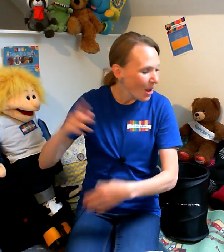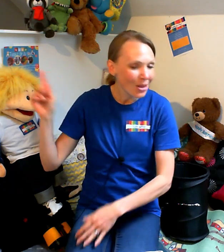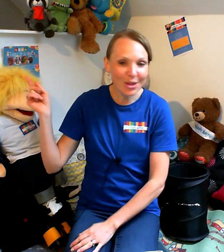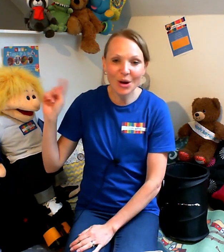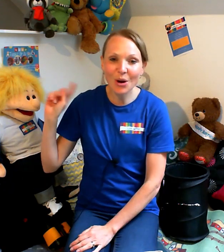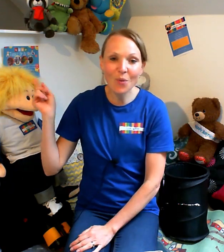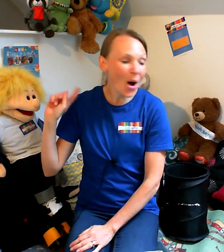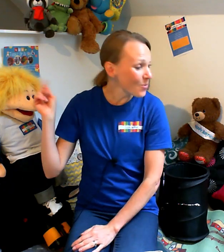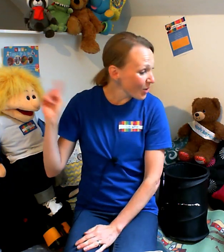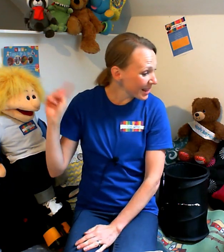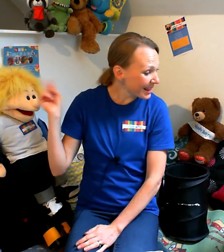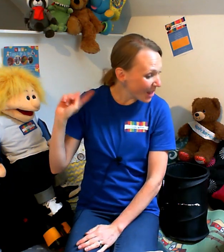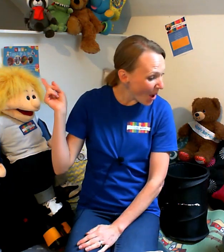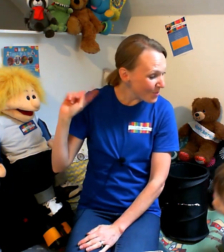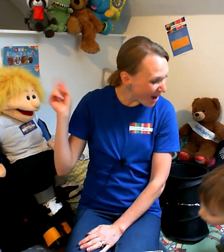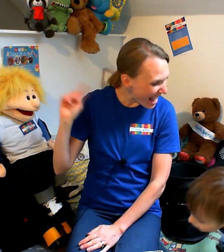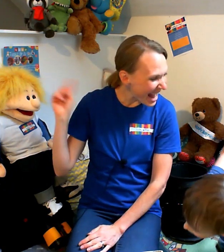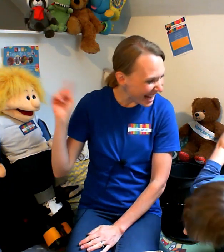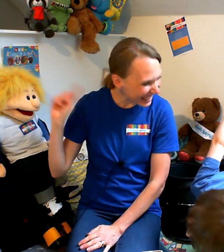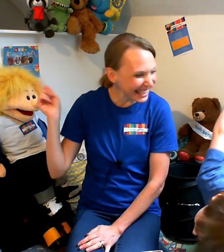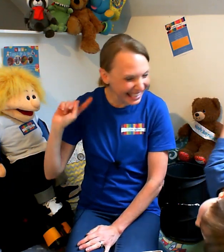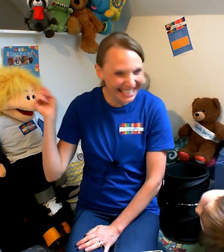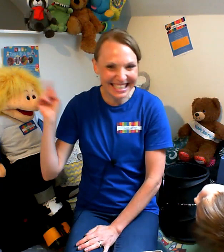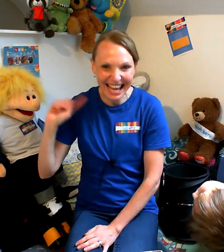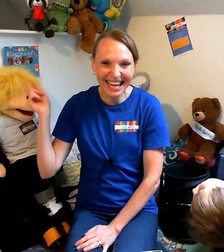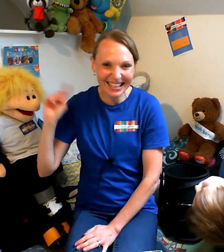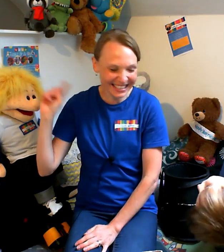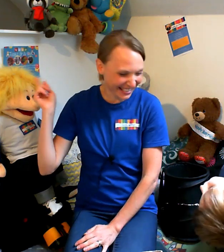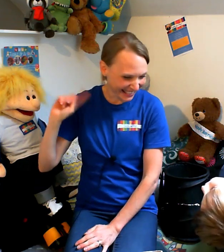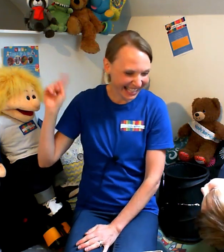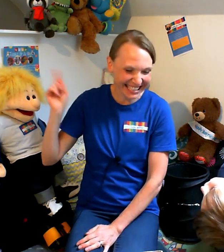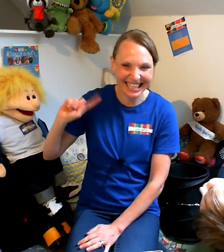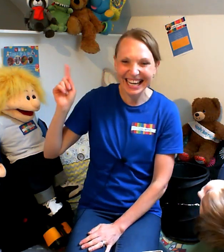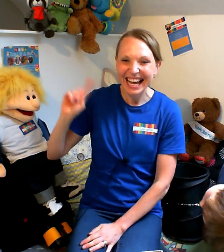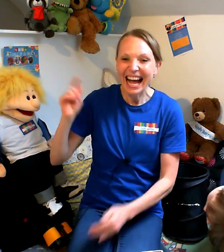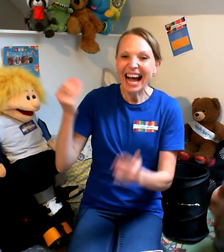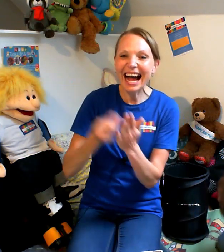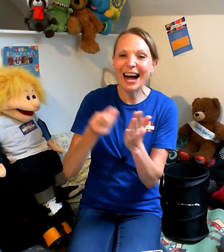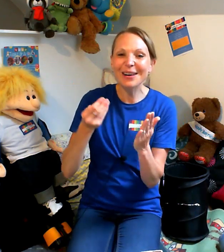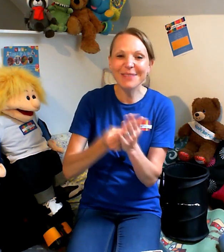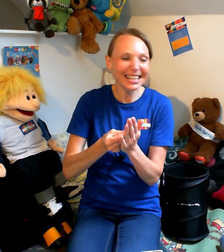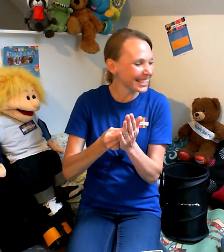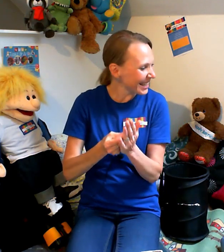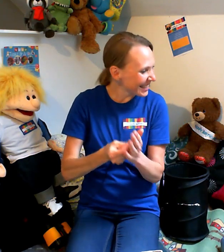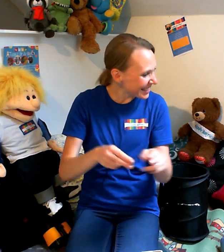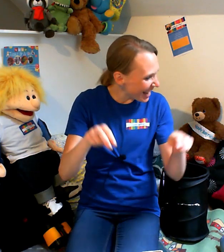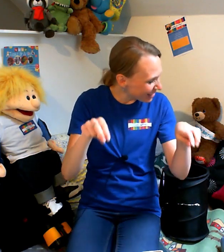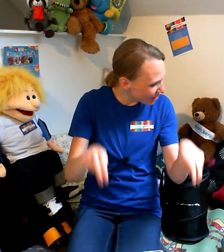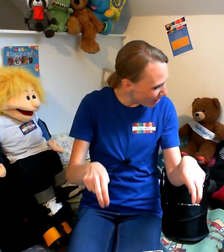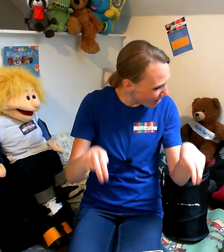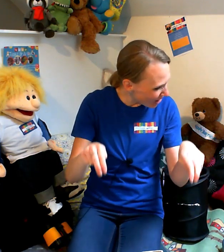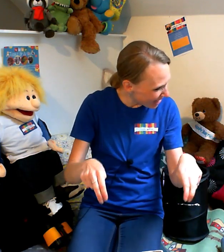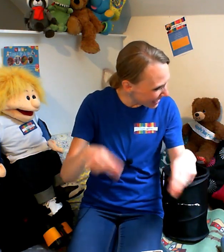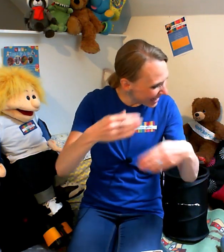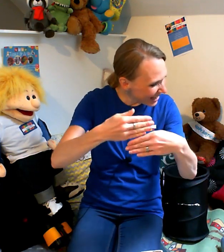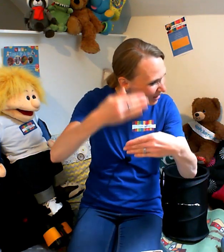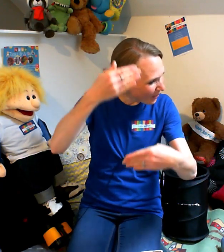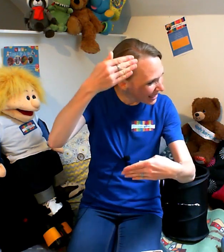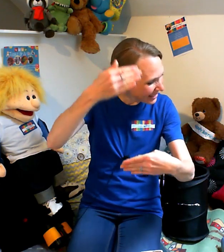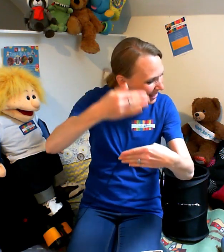The one with the waggly tail. How much is that doggy in the